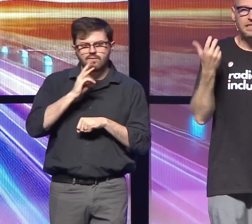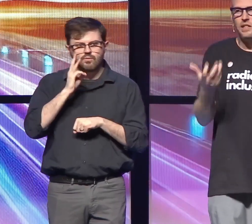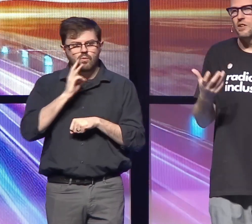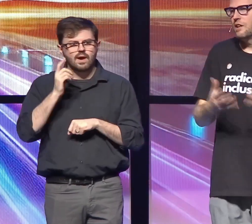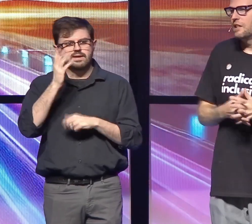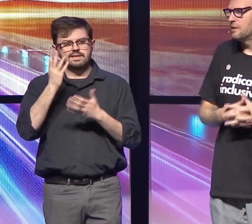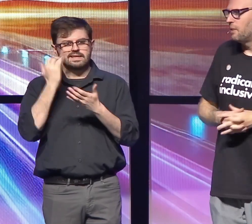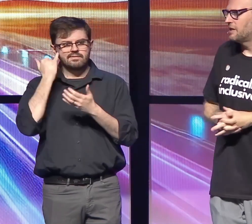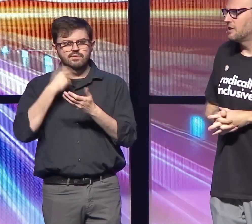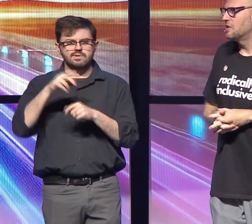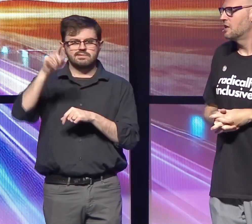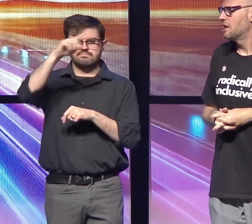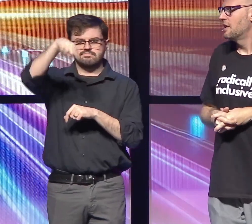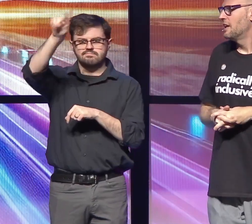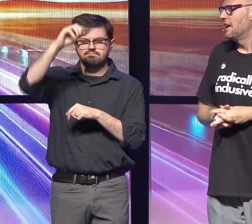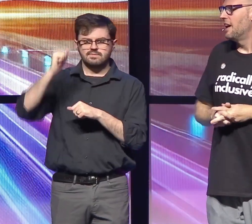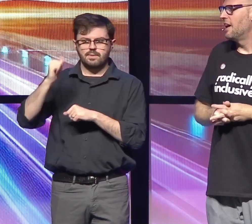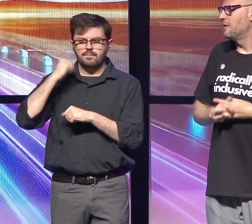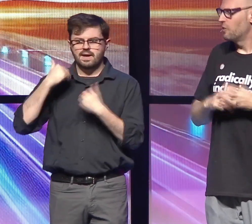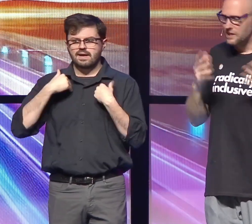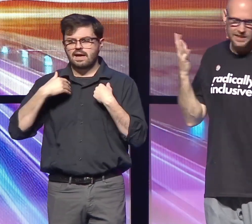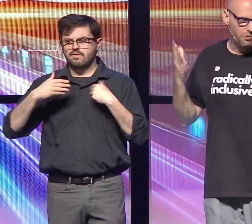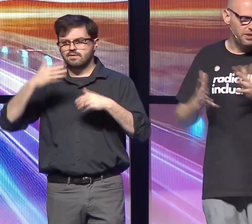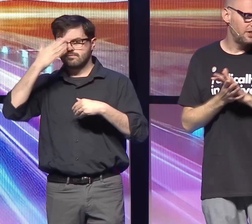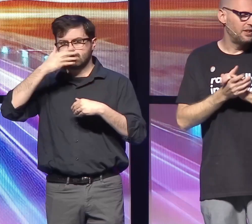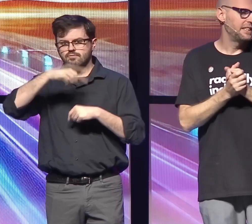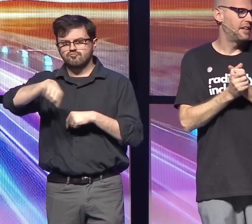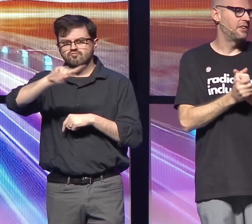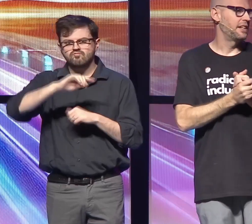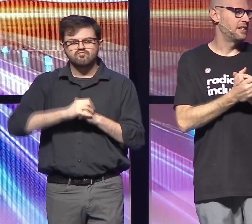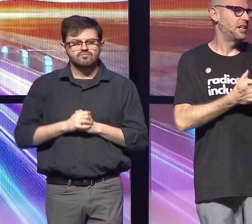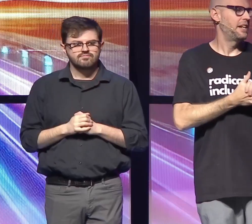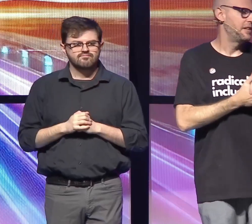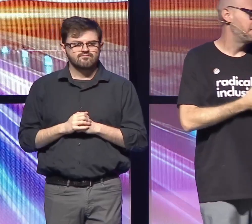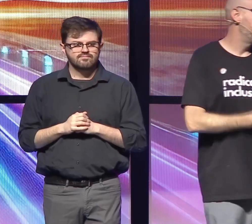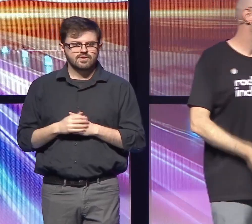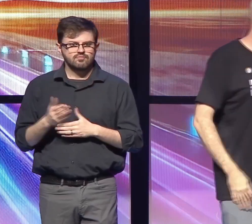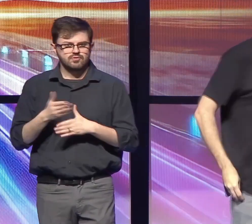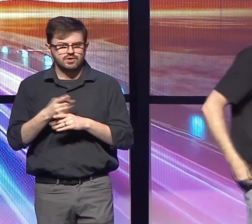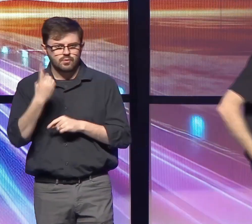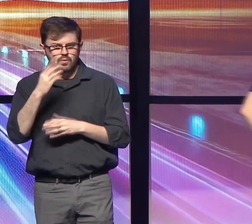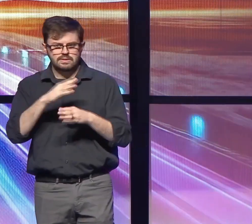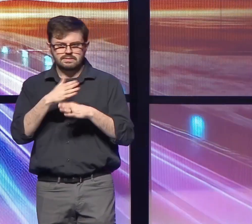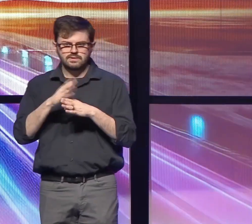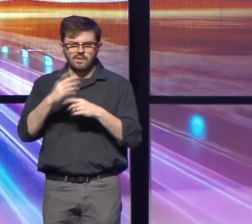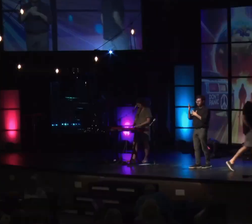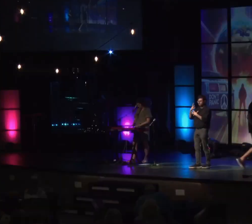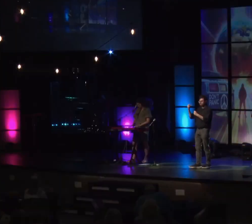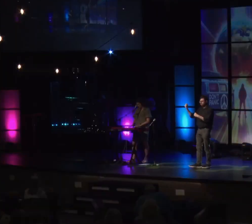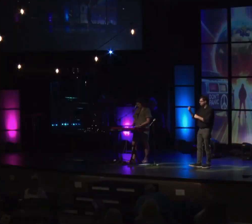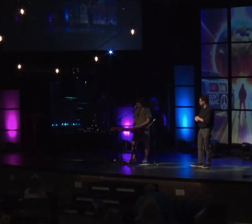it, consider its message. And then we're going to sing one song together and get you out of here.